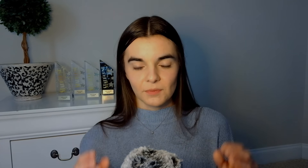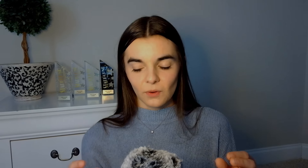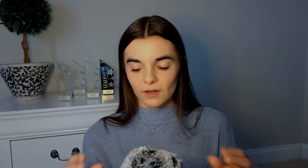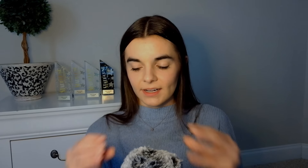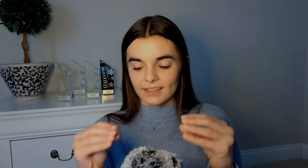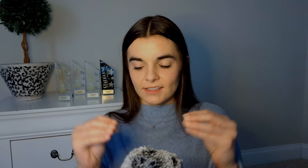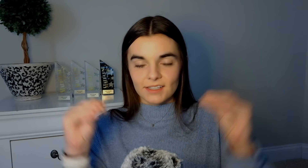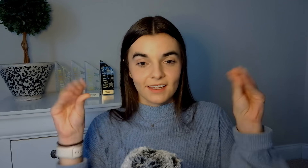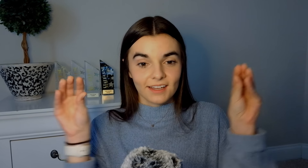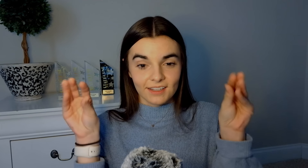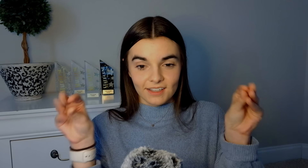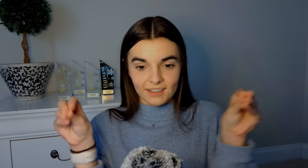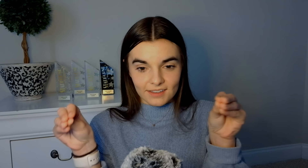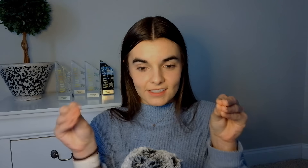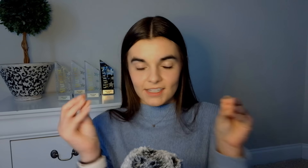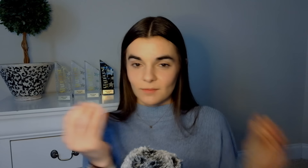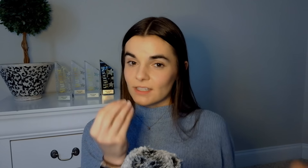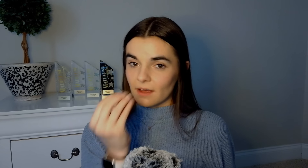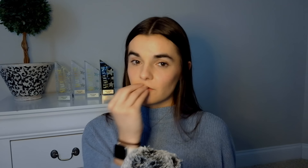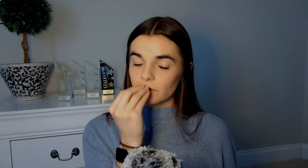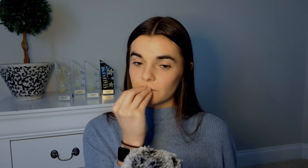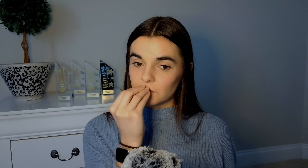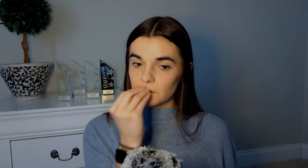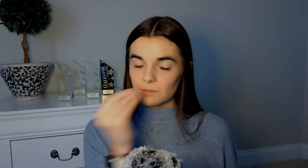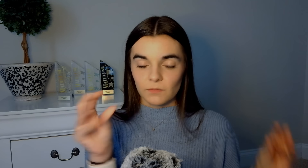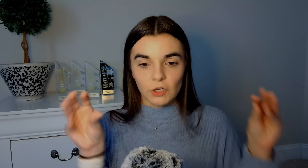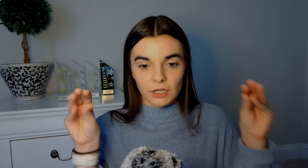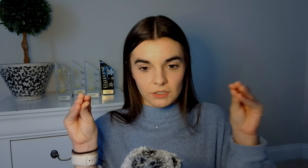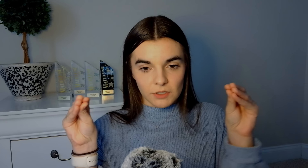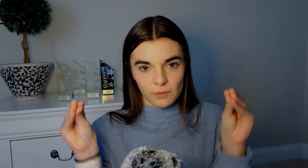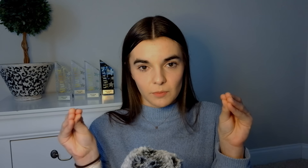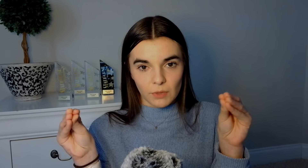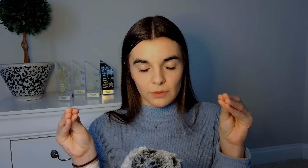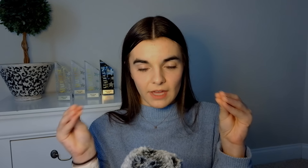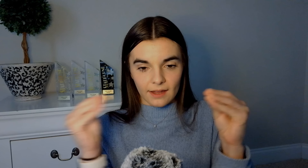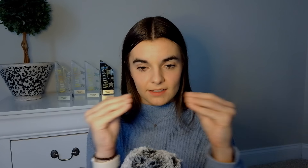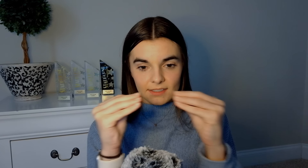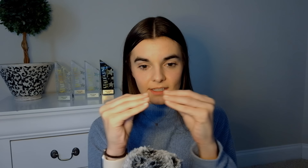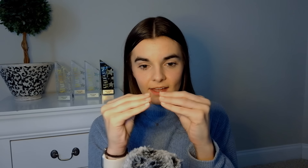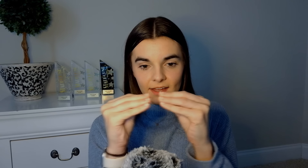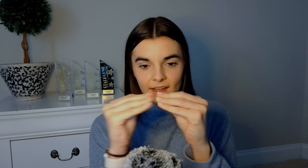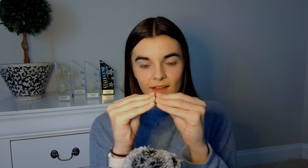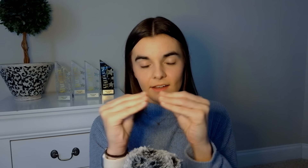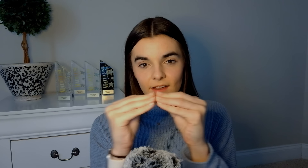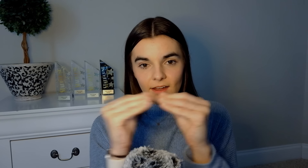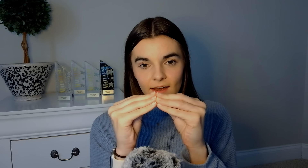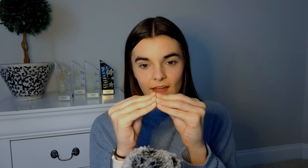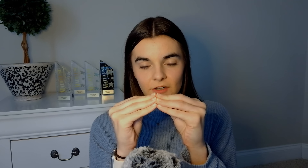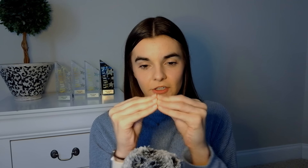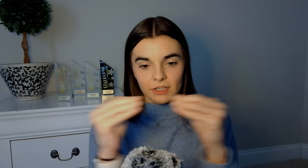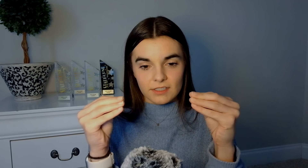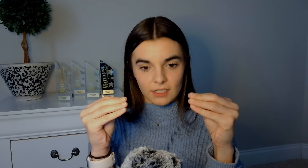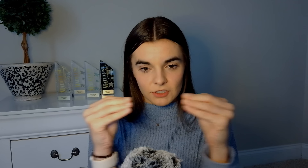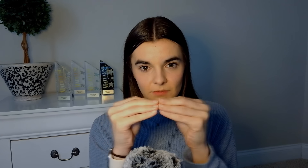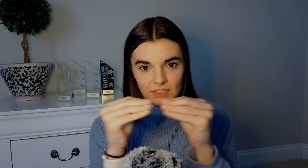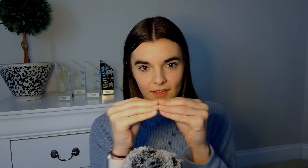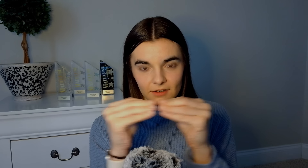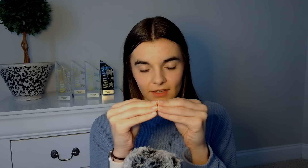More is the same sign for food. You're going to do it with both hands and you're going to touch them together like